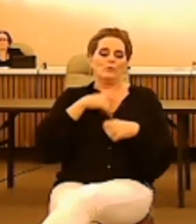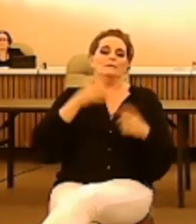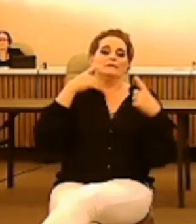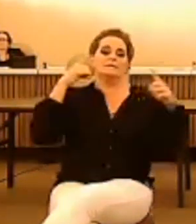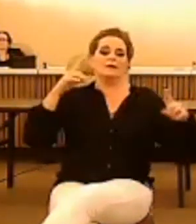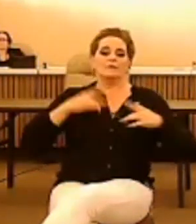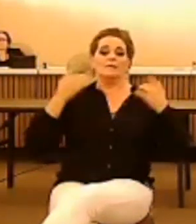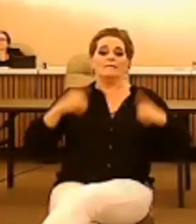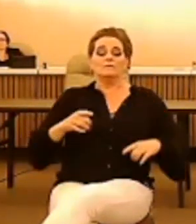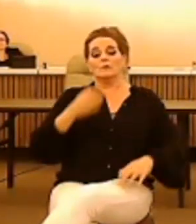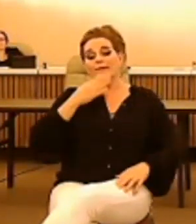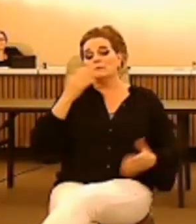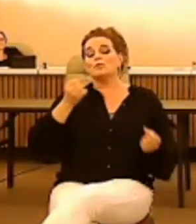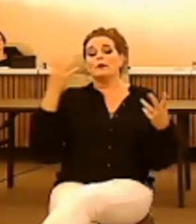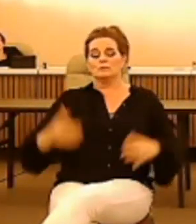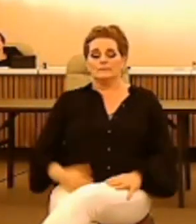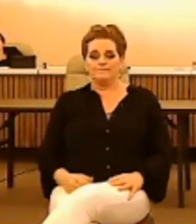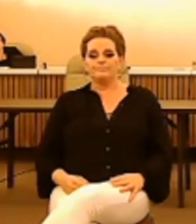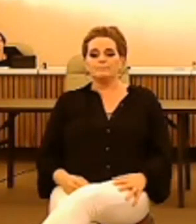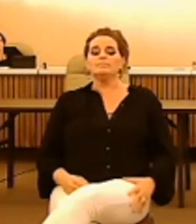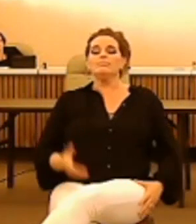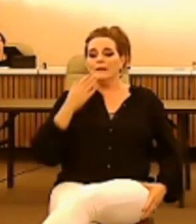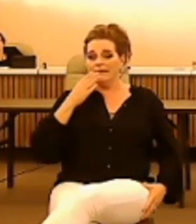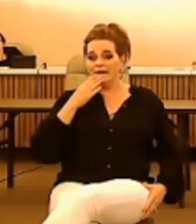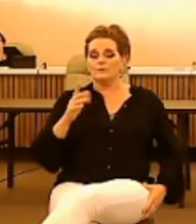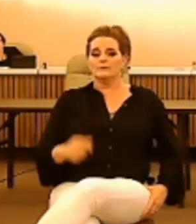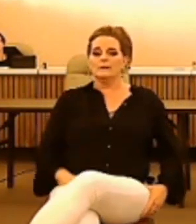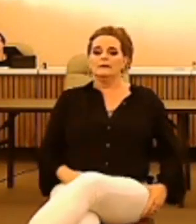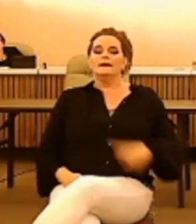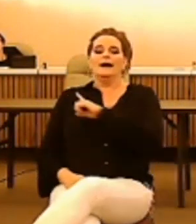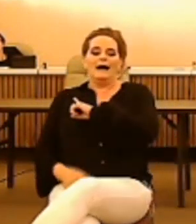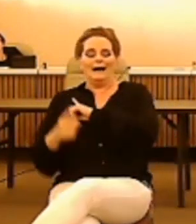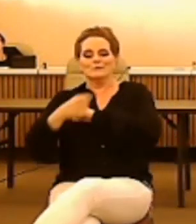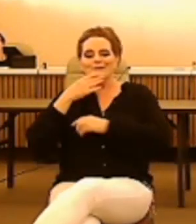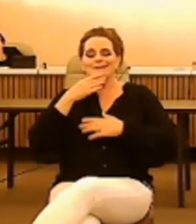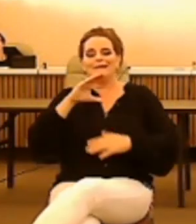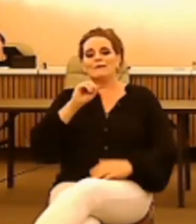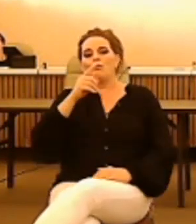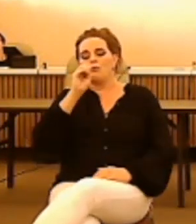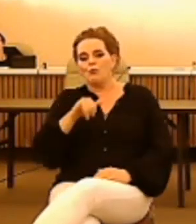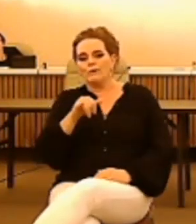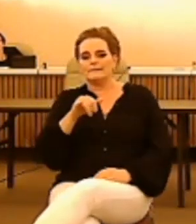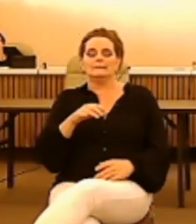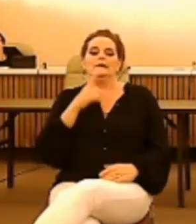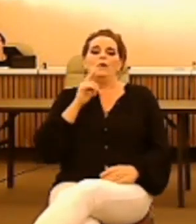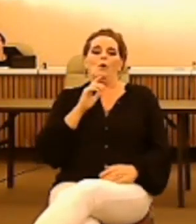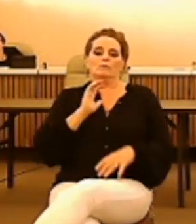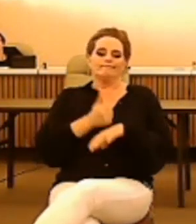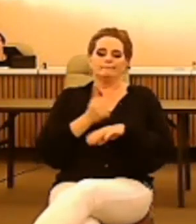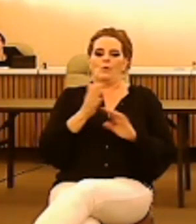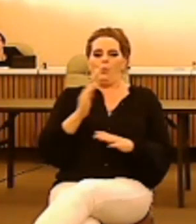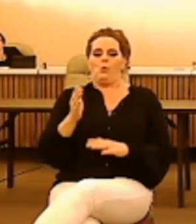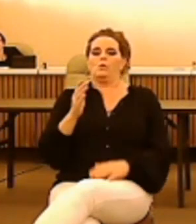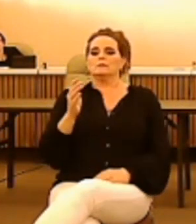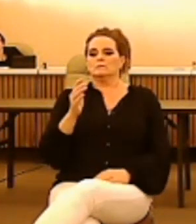event. So thank you so much. Thank you. No, thank Any you. questions? Yeah, I just wanted to say thank you, Courtney, for organizing